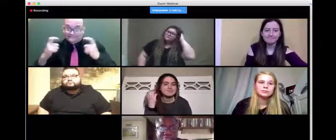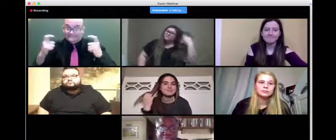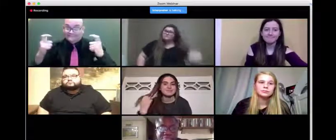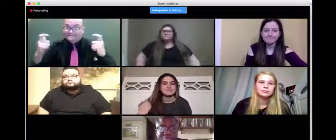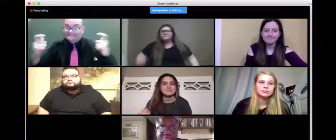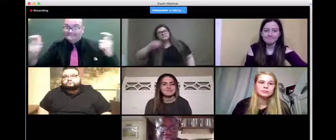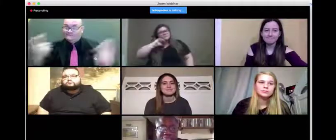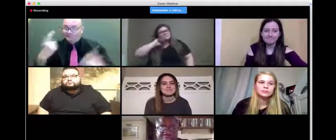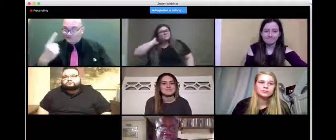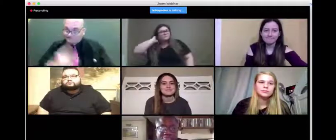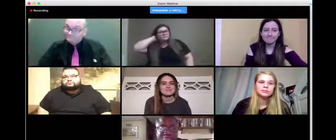agree.